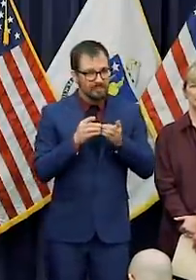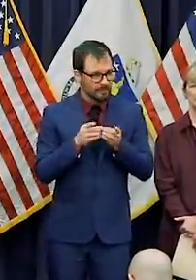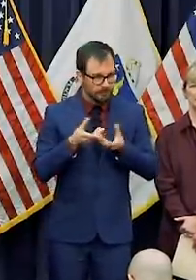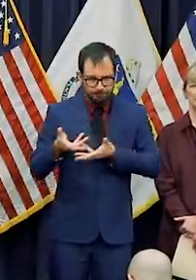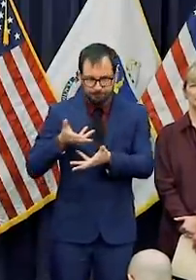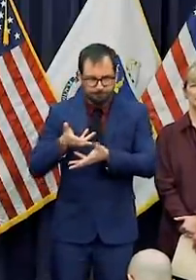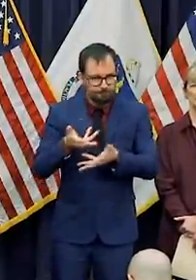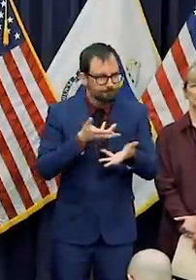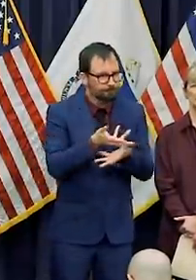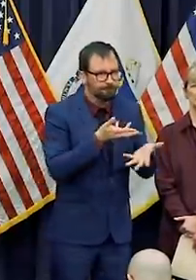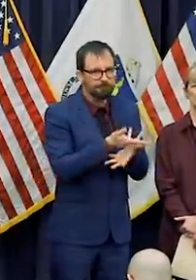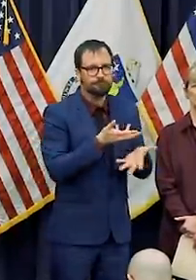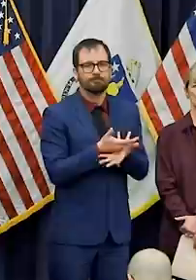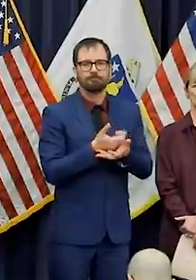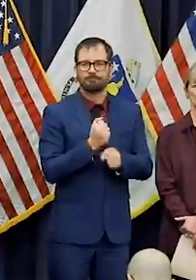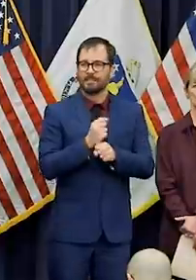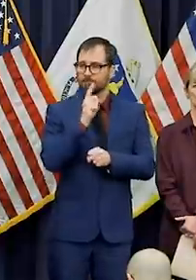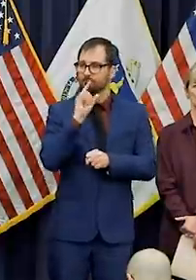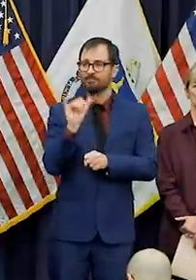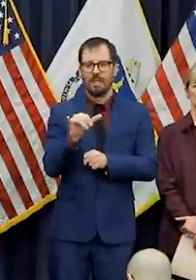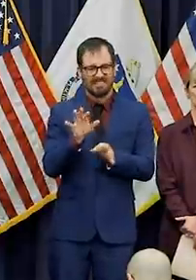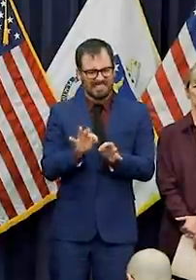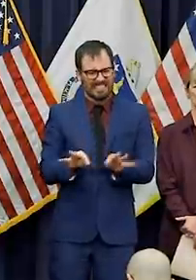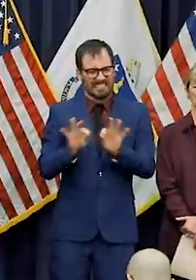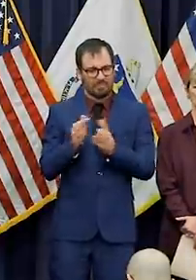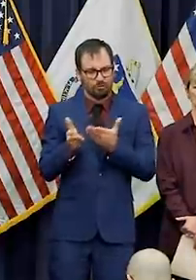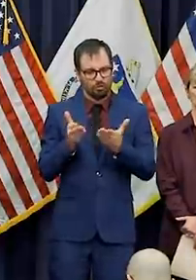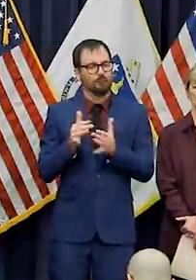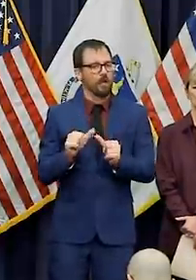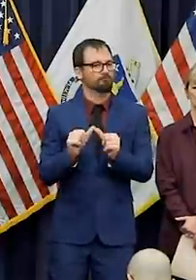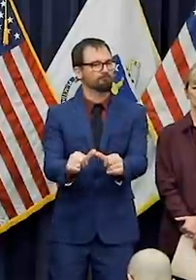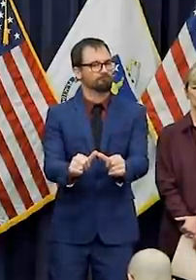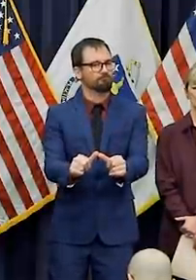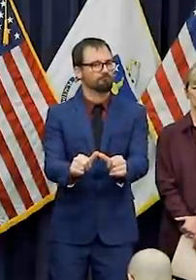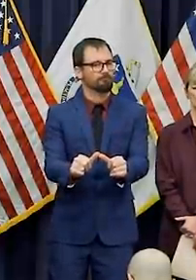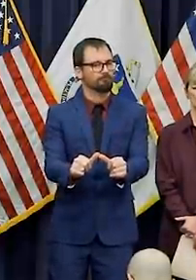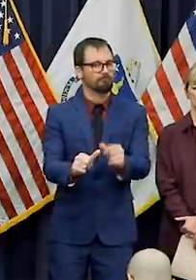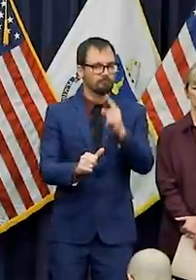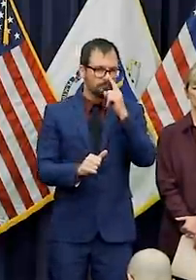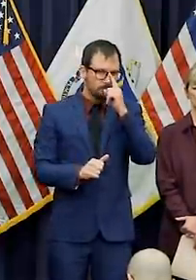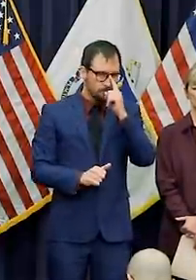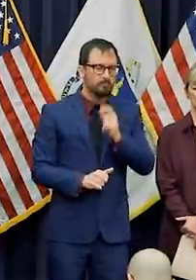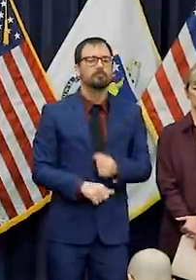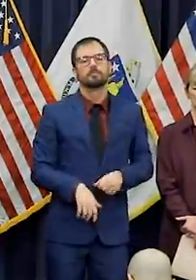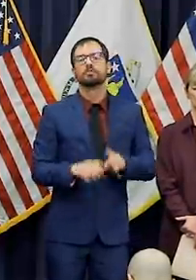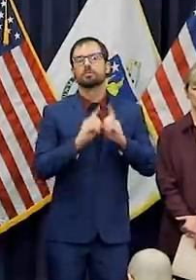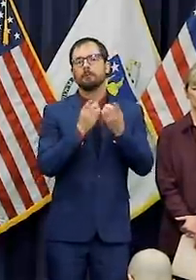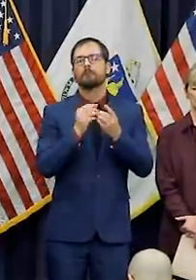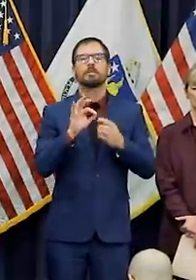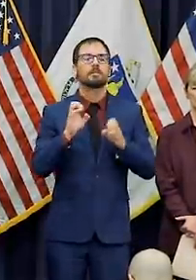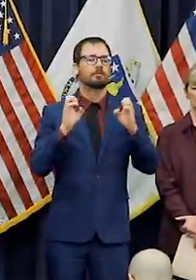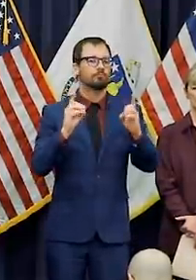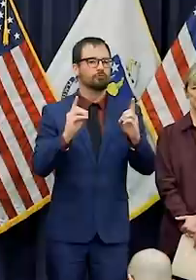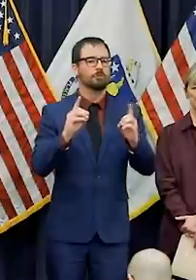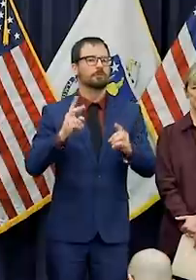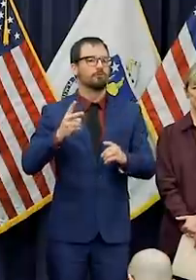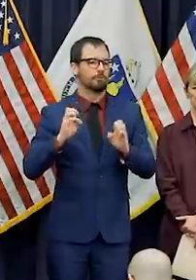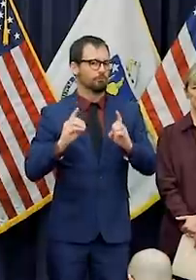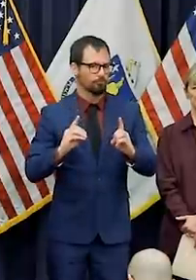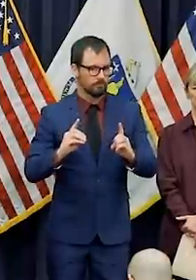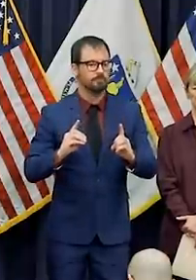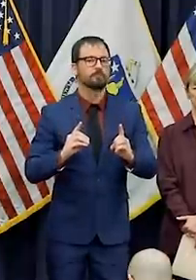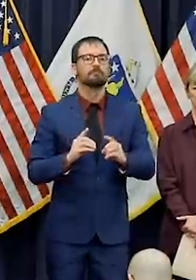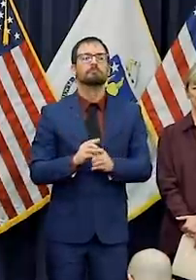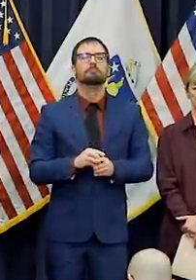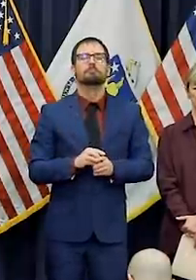period. DESE has already received a partial waiver from the U.S. Department of Agriculture, providing greater